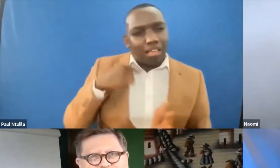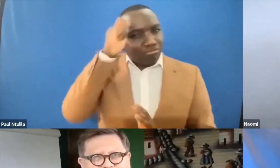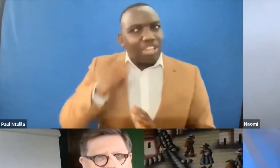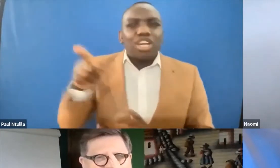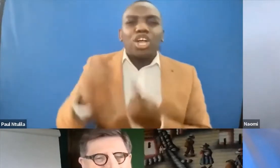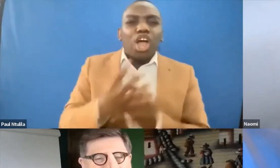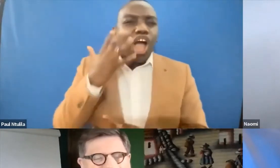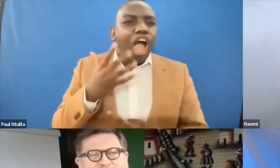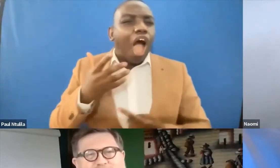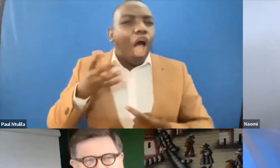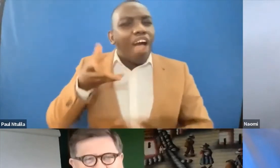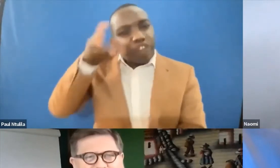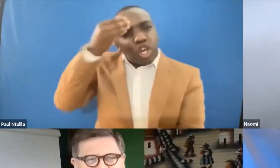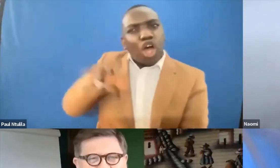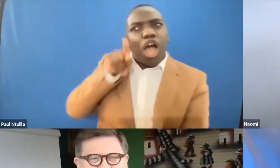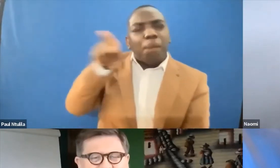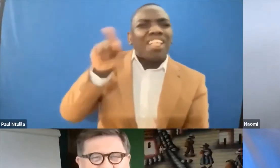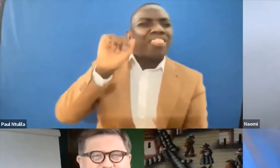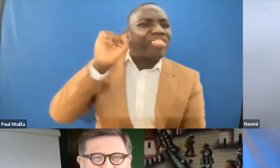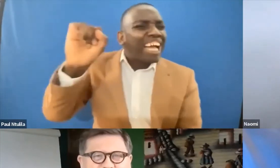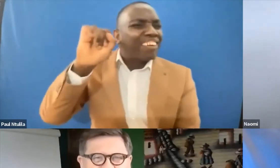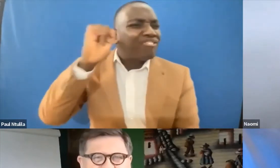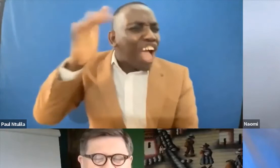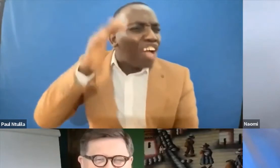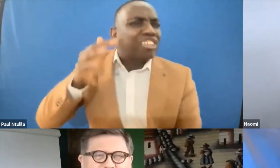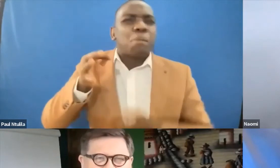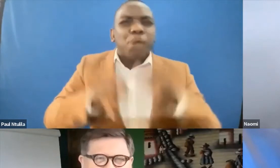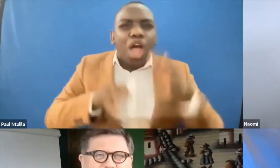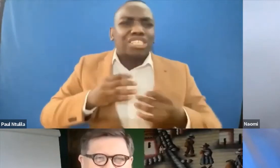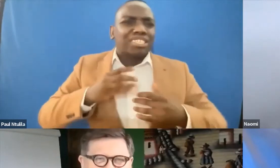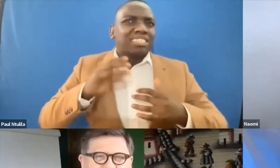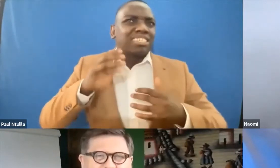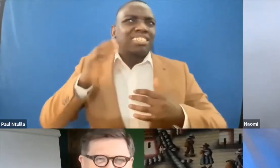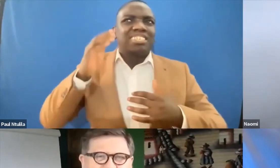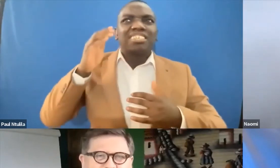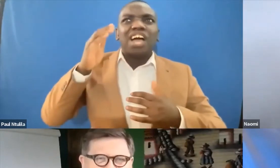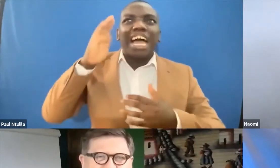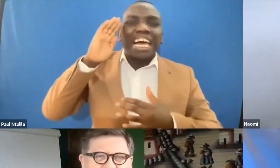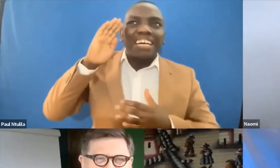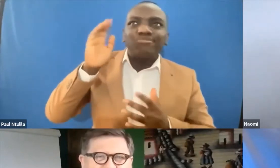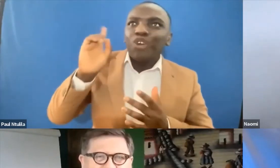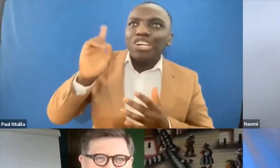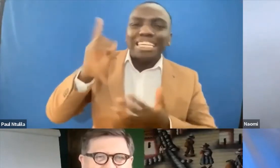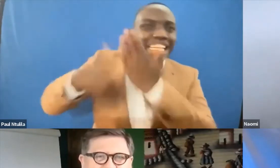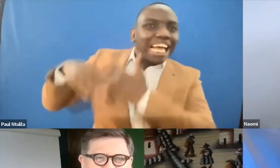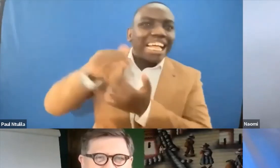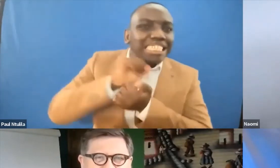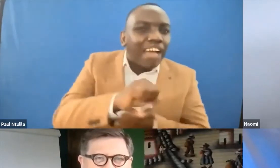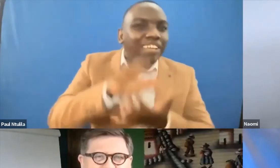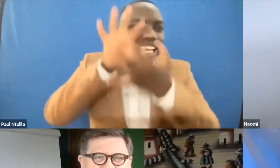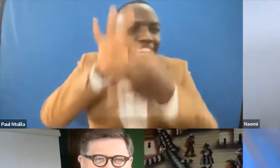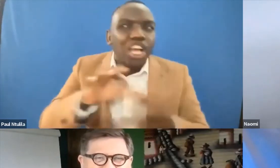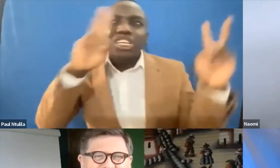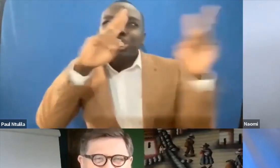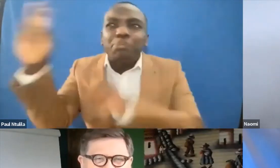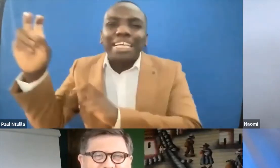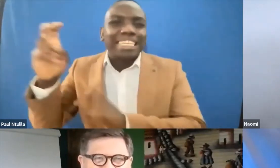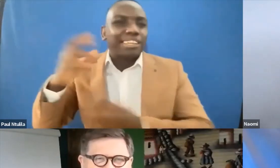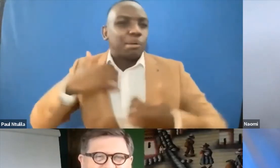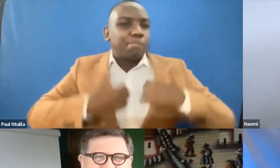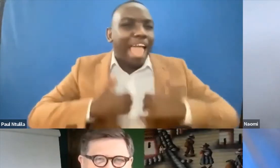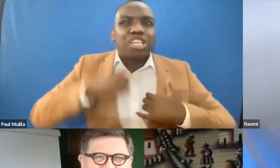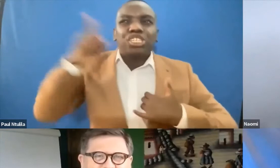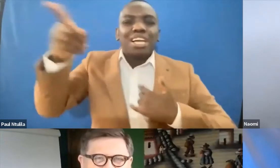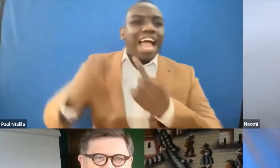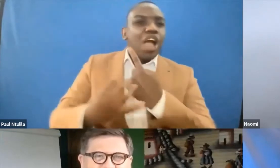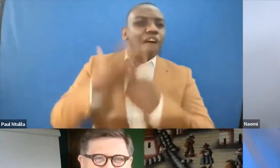there was another inspirational person that I looked up to whilst I was studying, because I really admired their